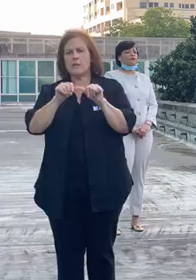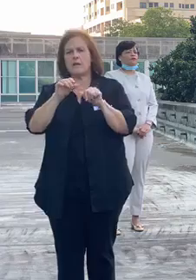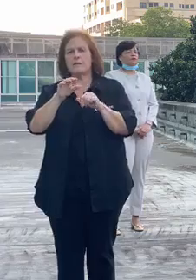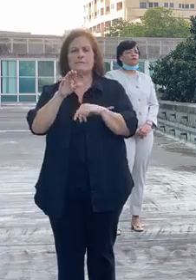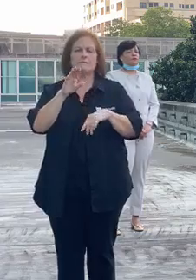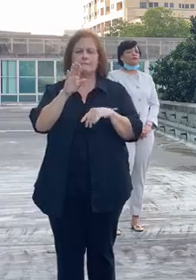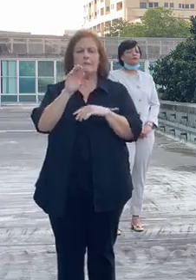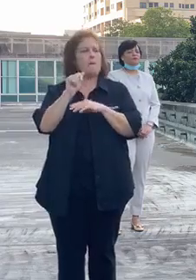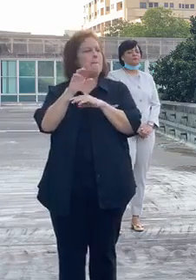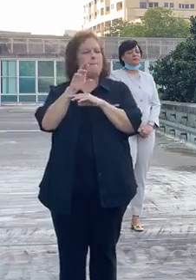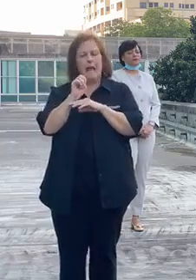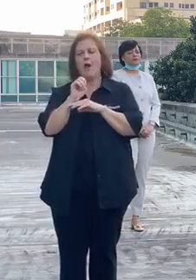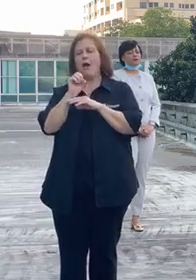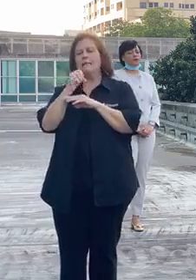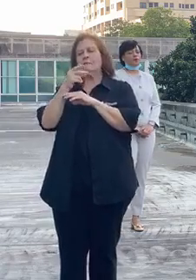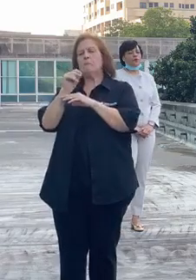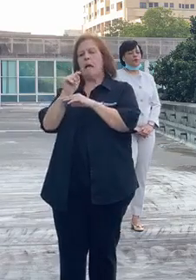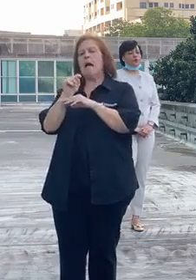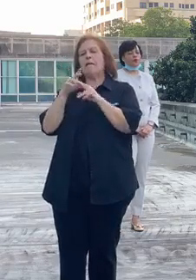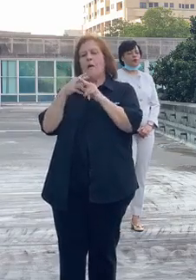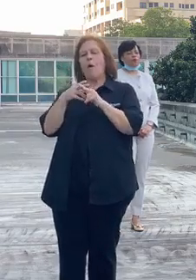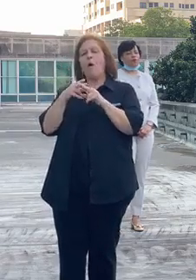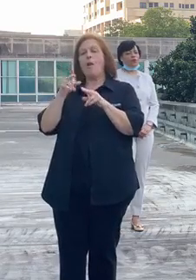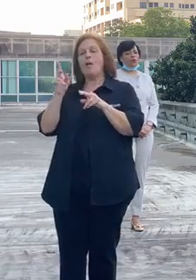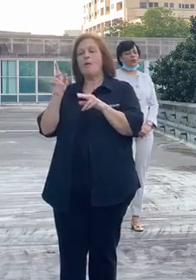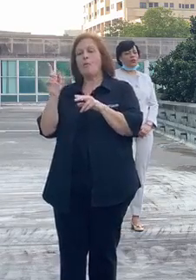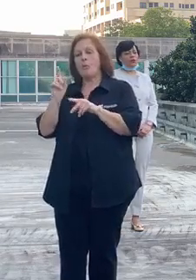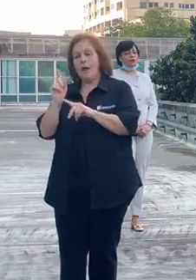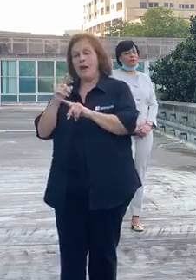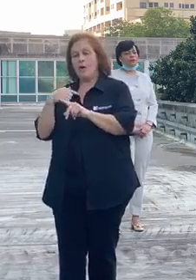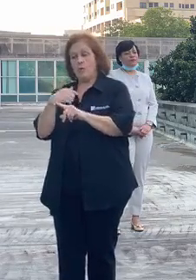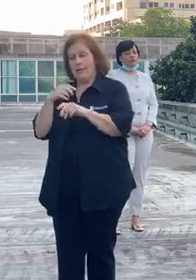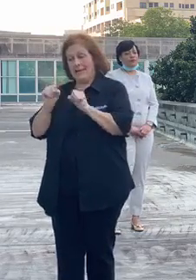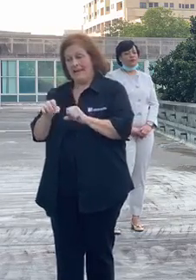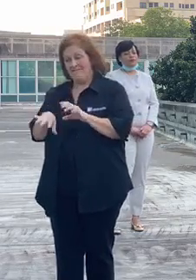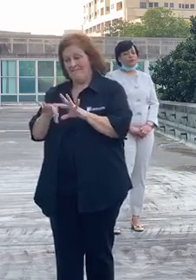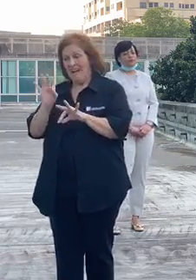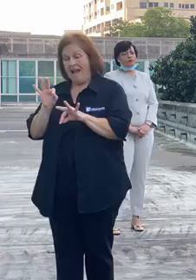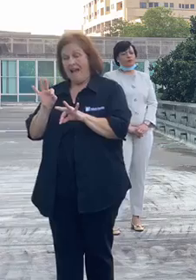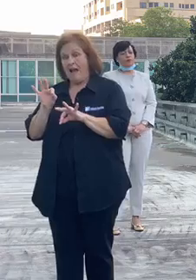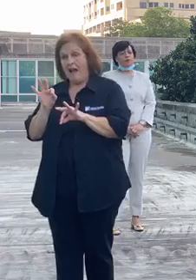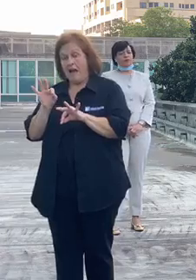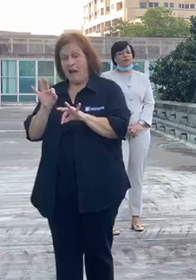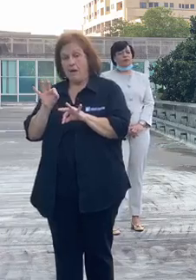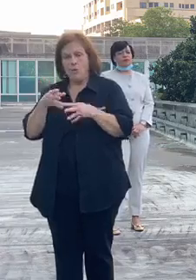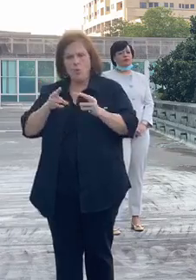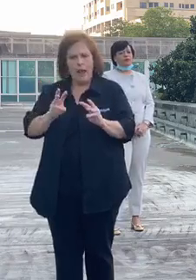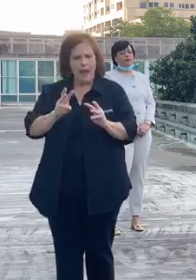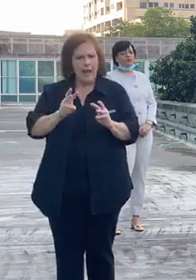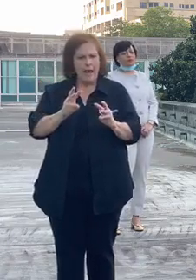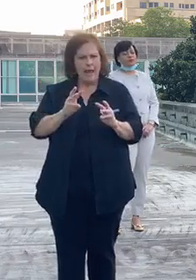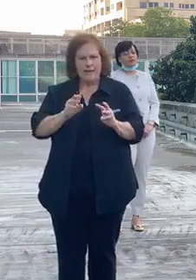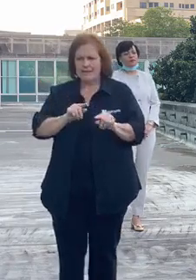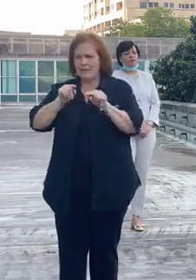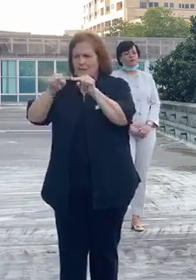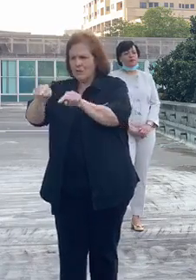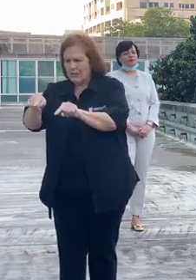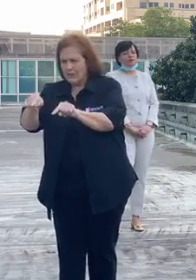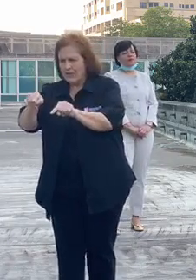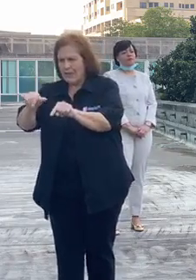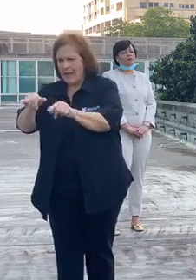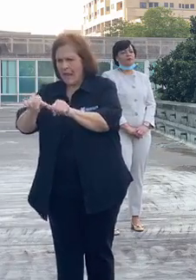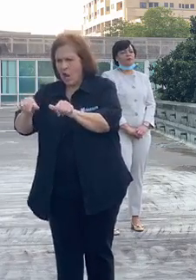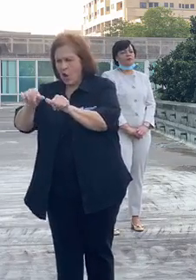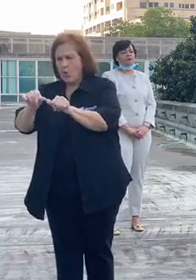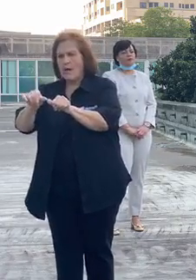B-A-R-E, and saying we need to find a way to be in this neighborhood and get tests to